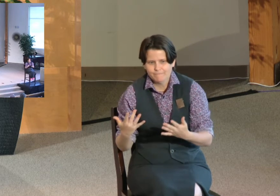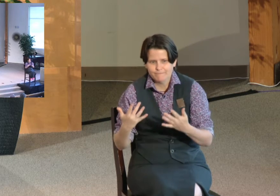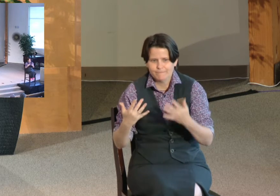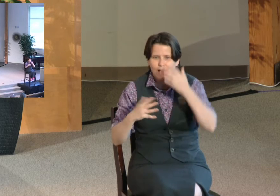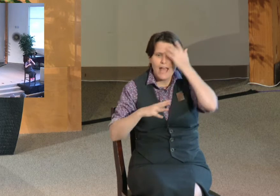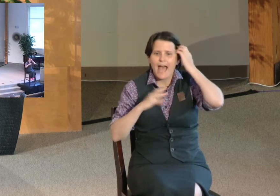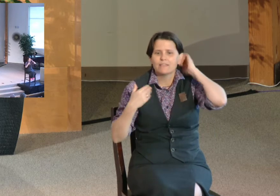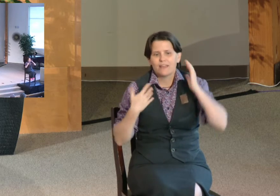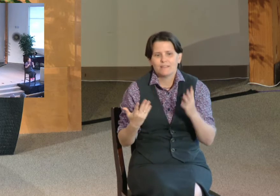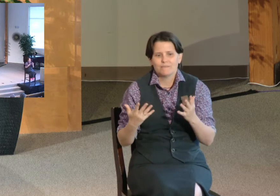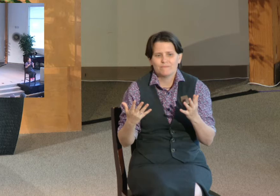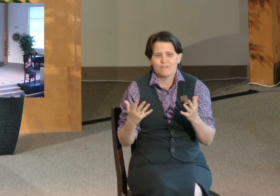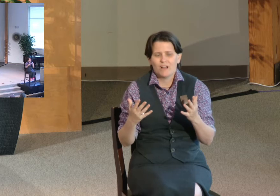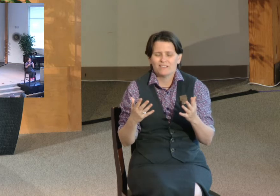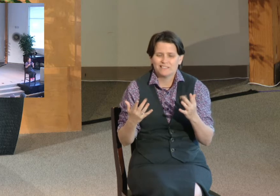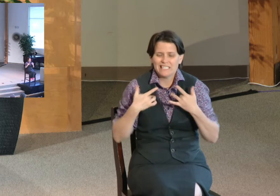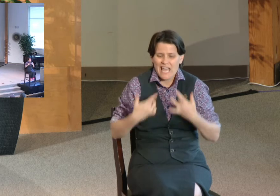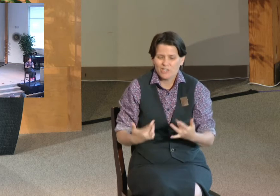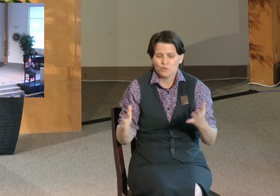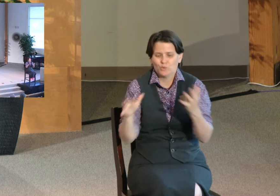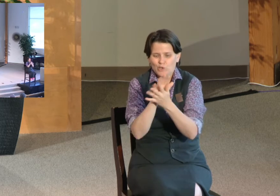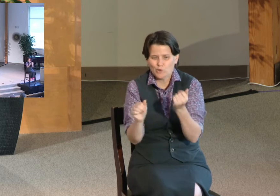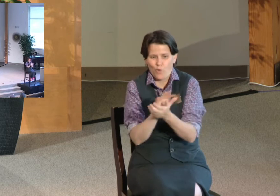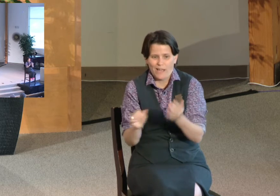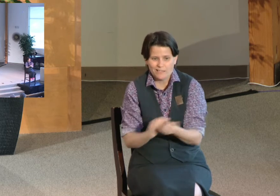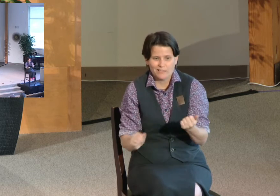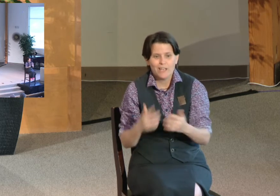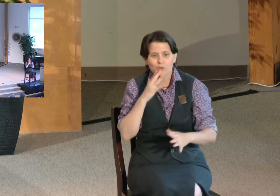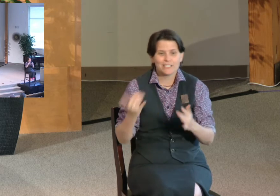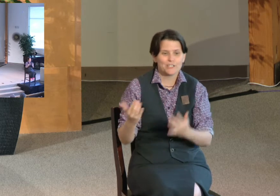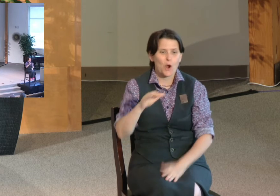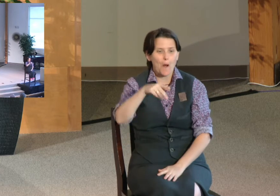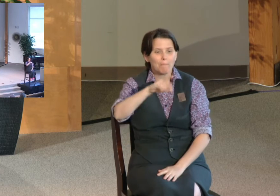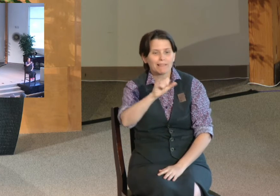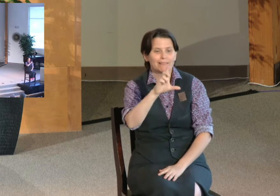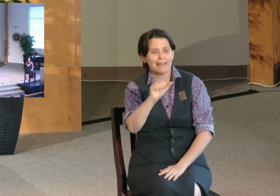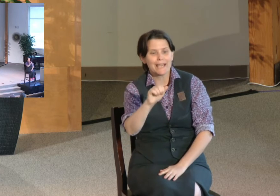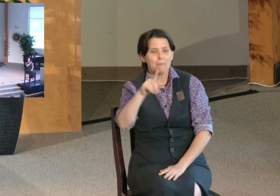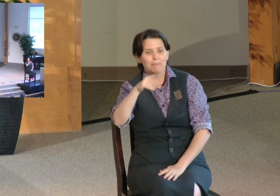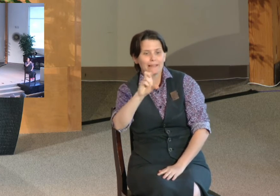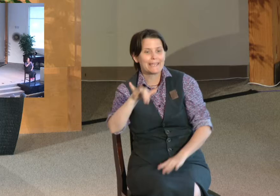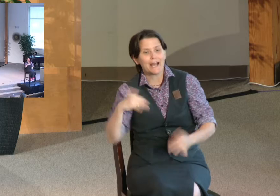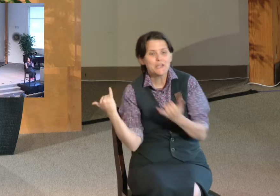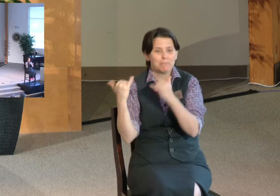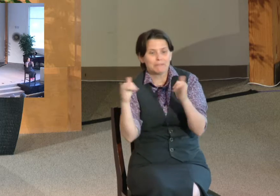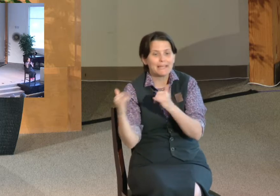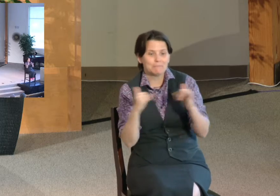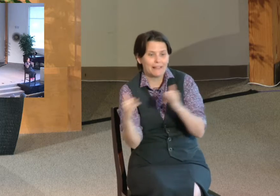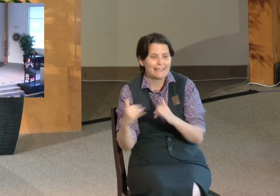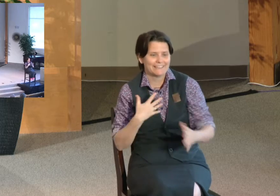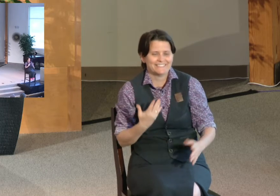your player guys, right? That's who they are. The guy who never wants to commit because something amazing and way better